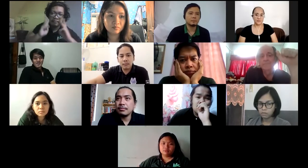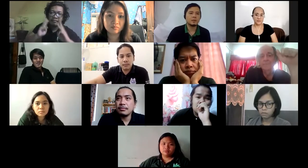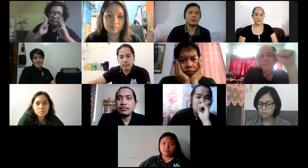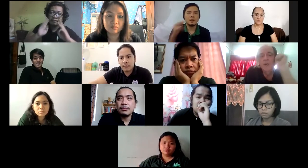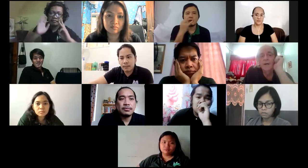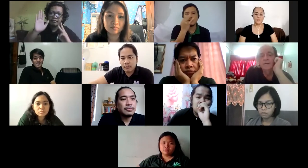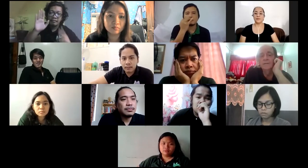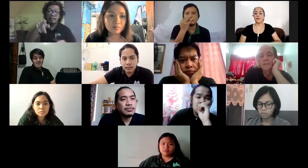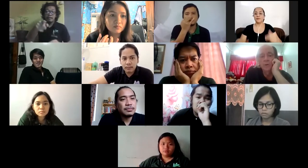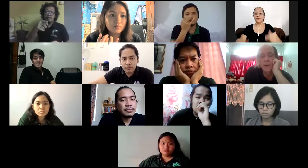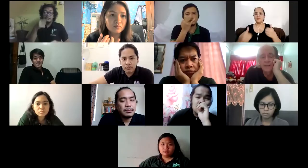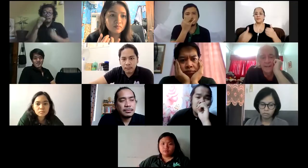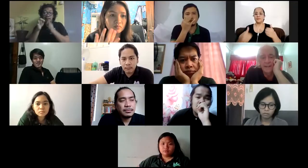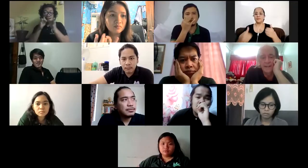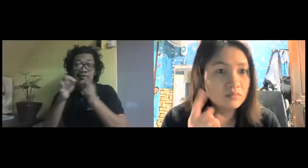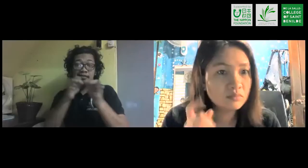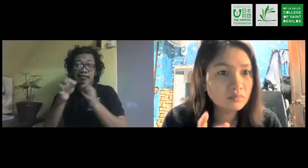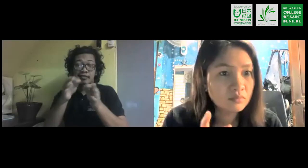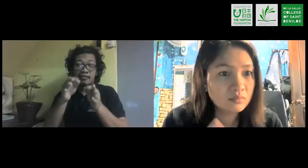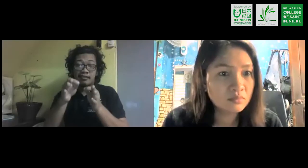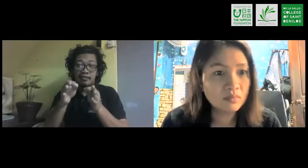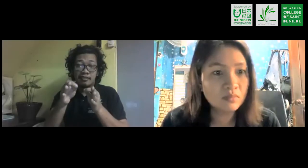Yeah, yeah, you're right, Nat.